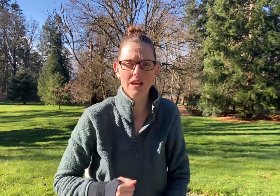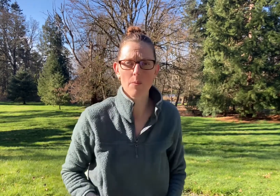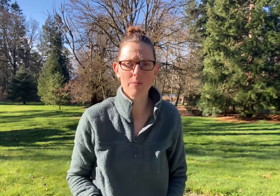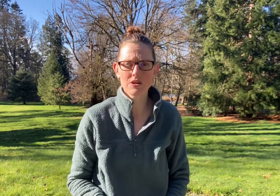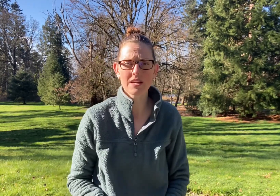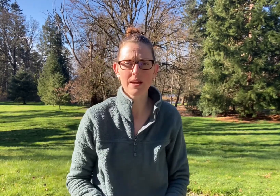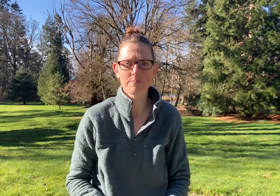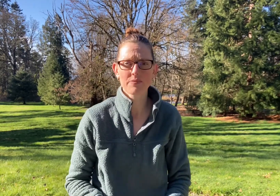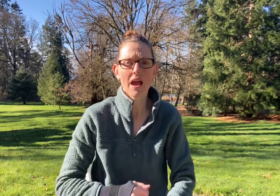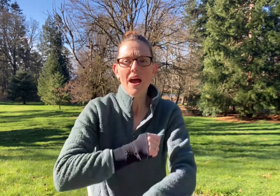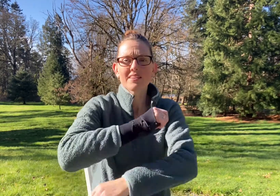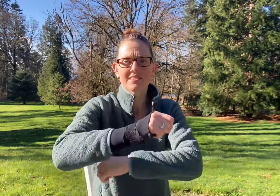more time.